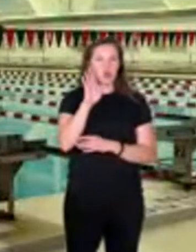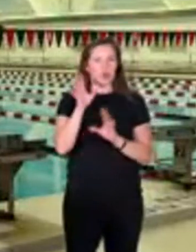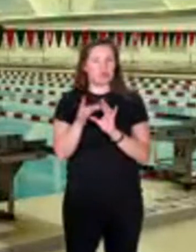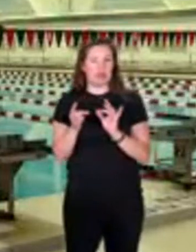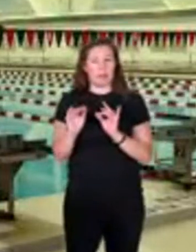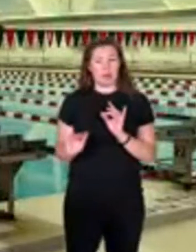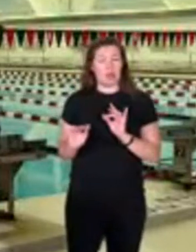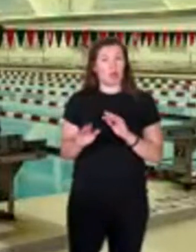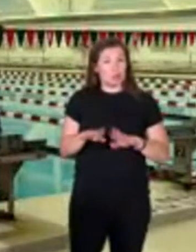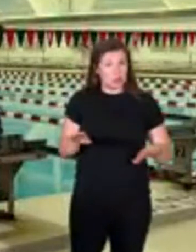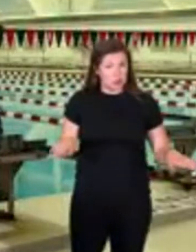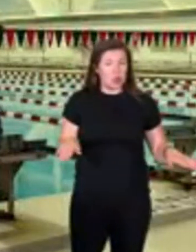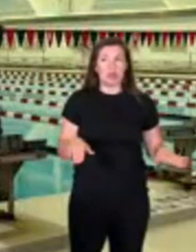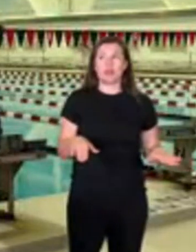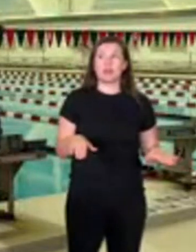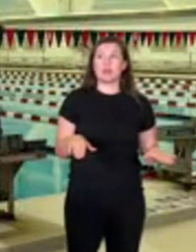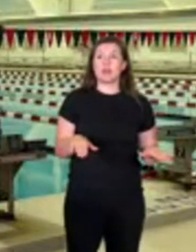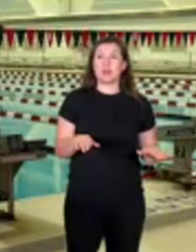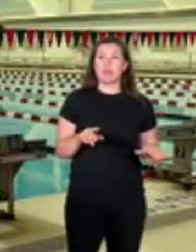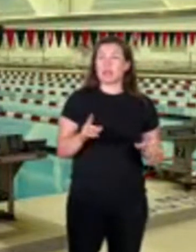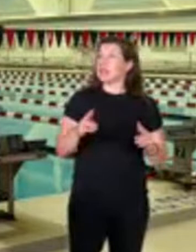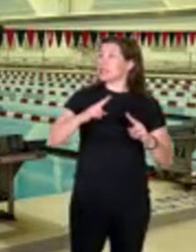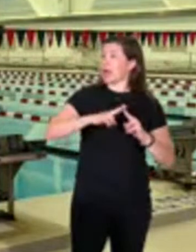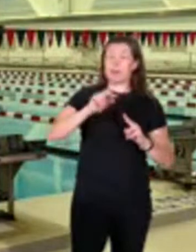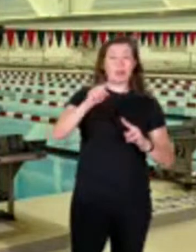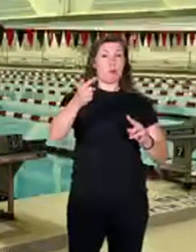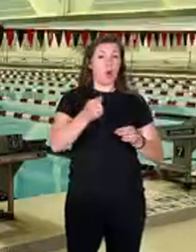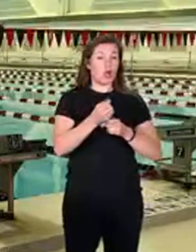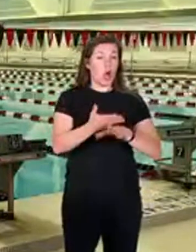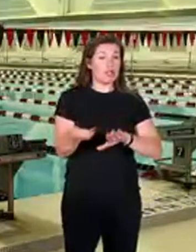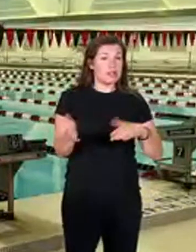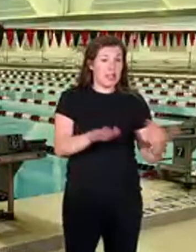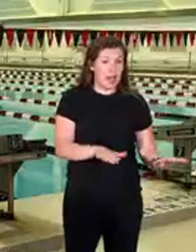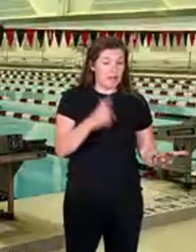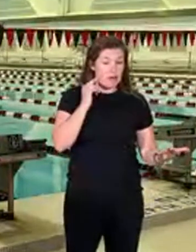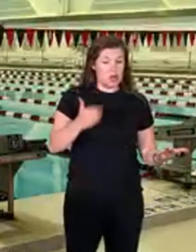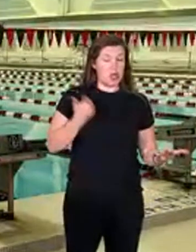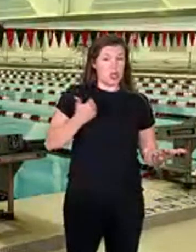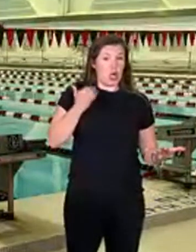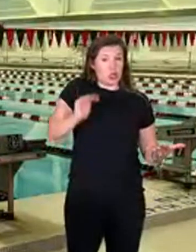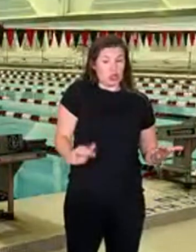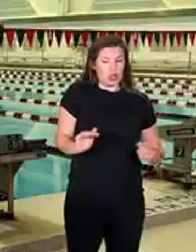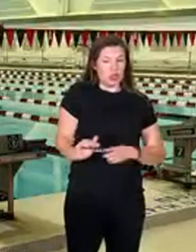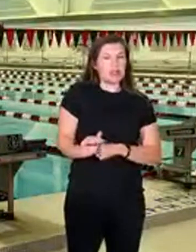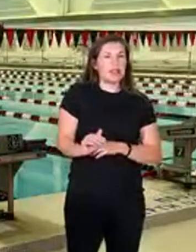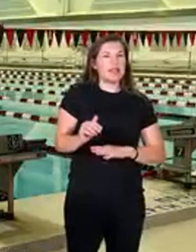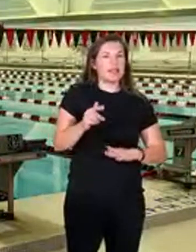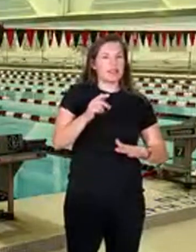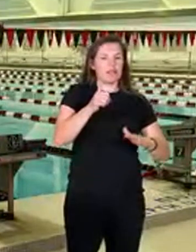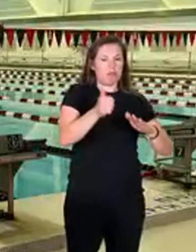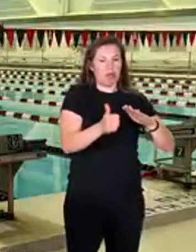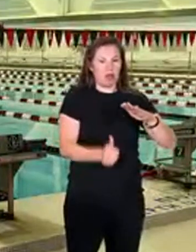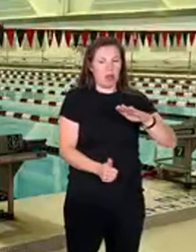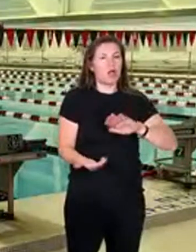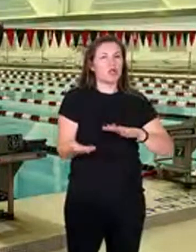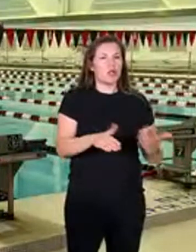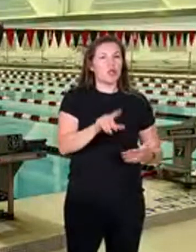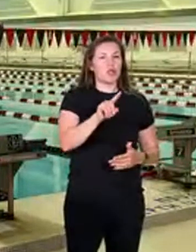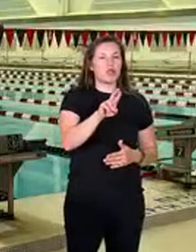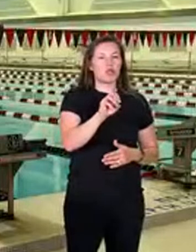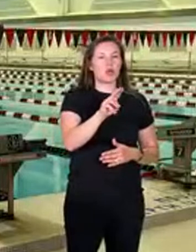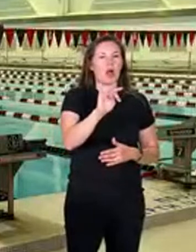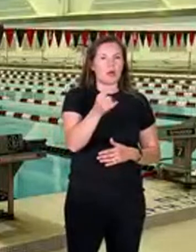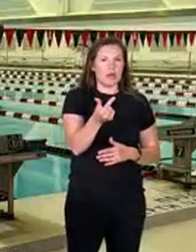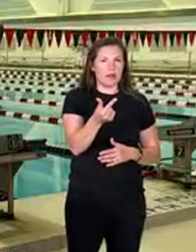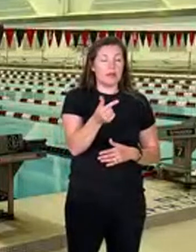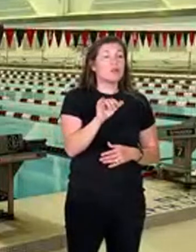young children, is it the number one cause now? The number one cause of death in young children is drowning. And if you rent